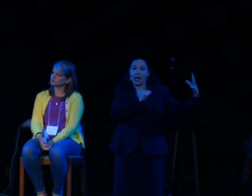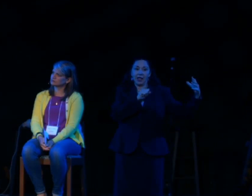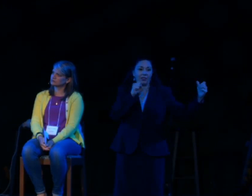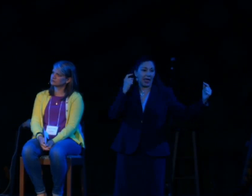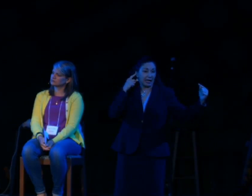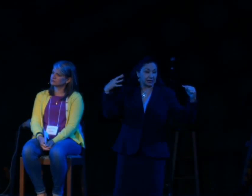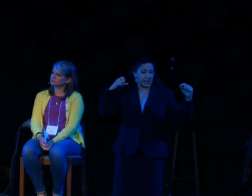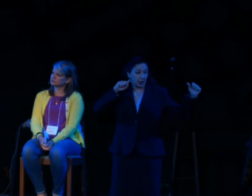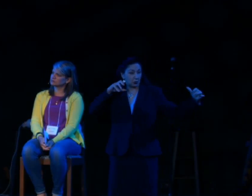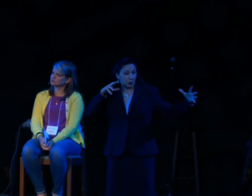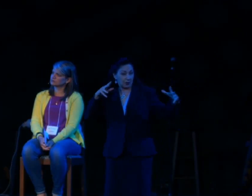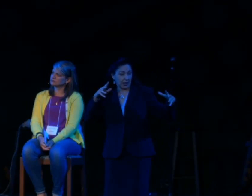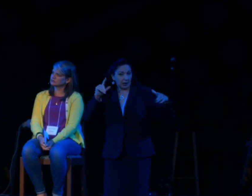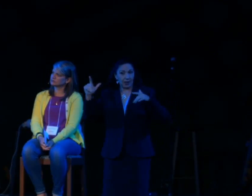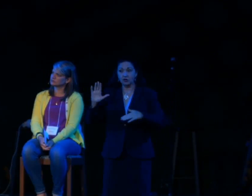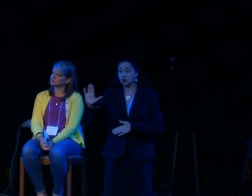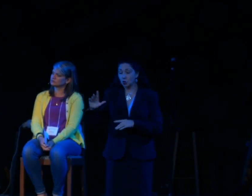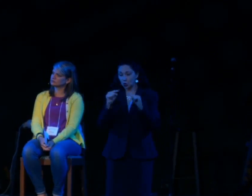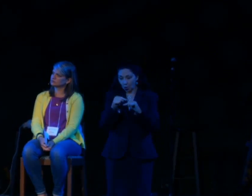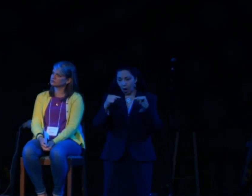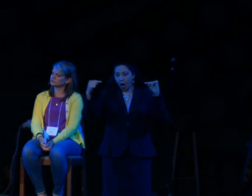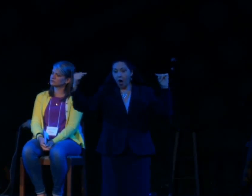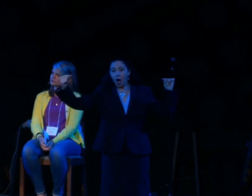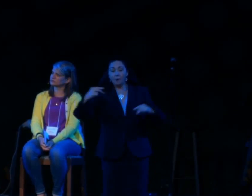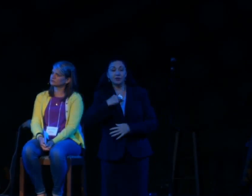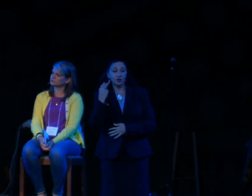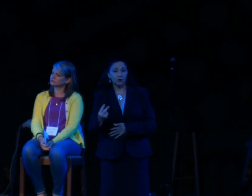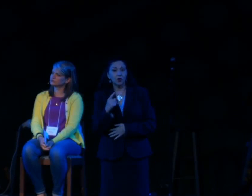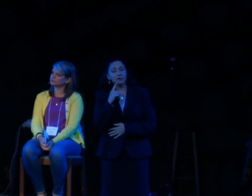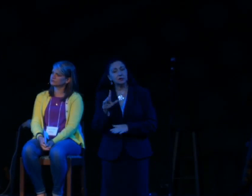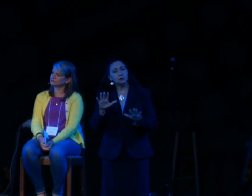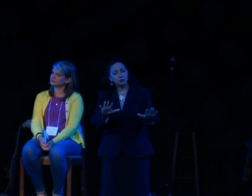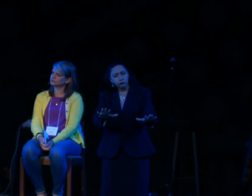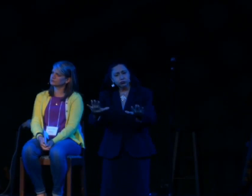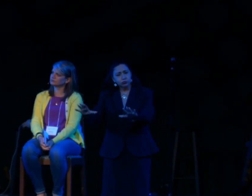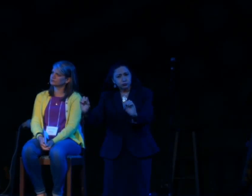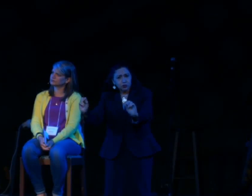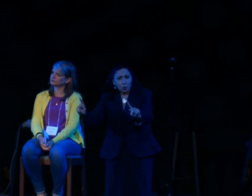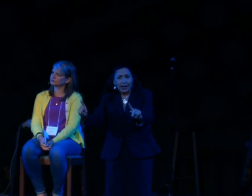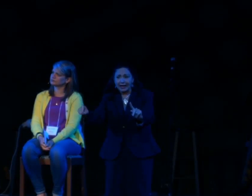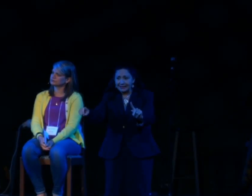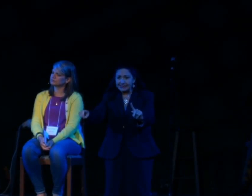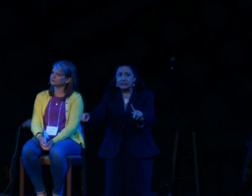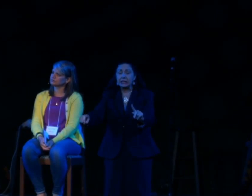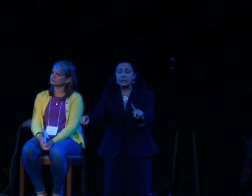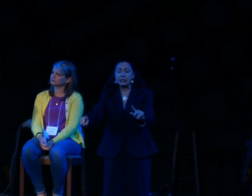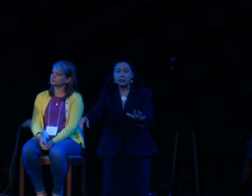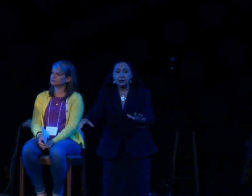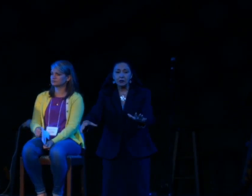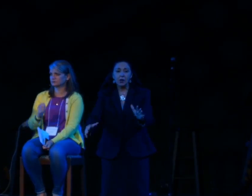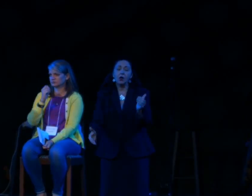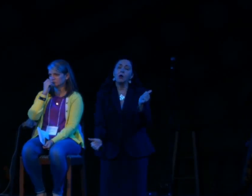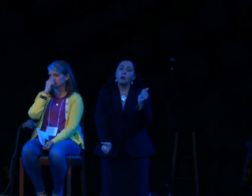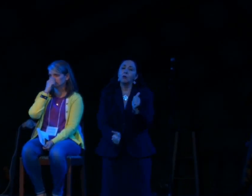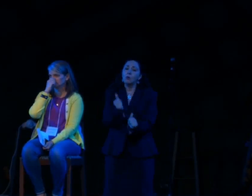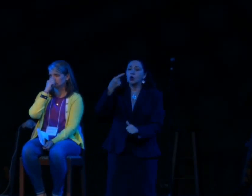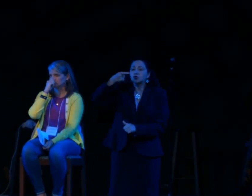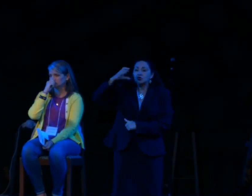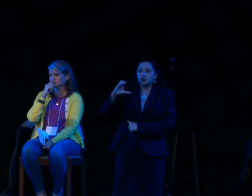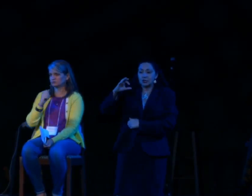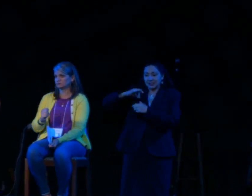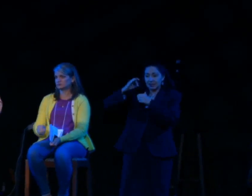chamber. So your counter voices that's reassuring and present is very necessary, because I think most General Conference